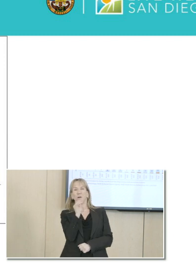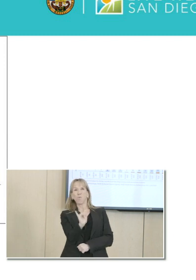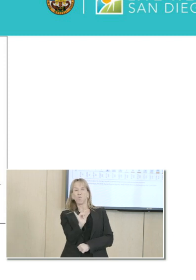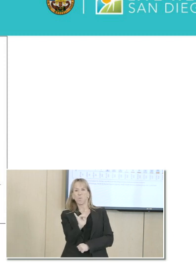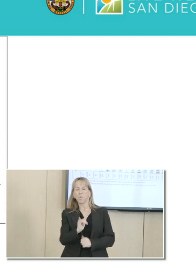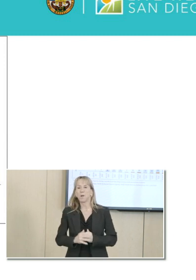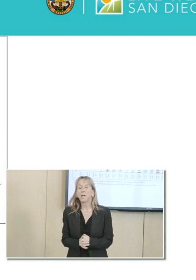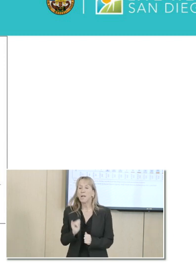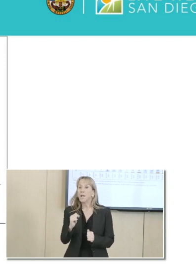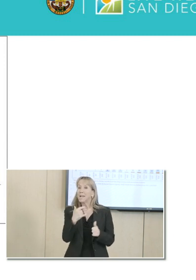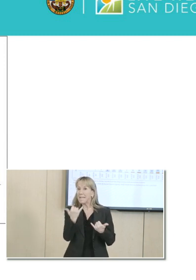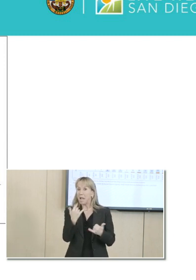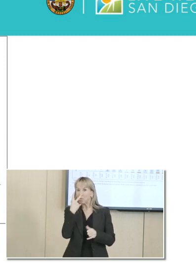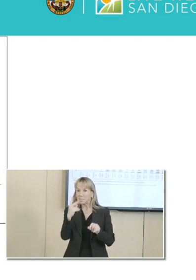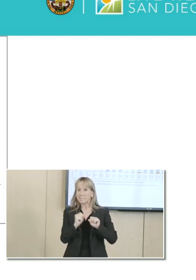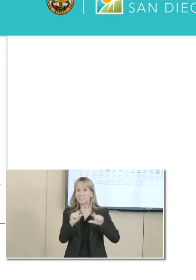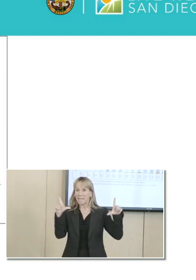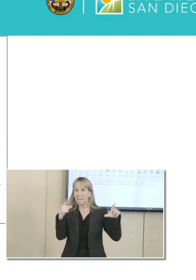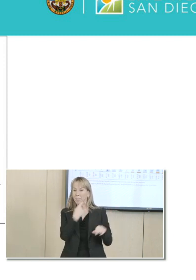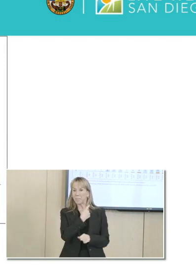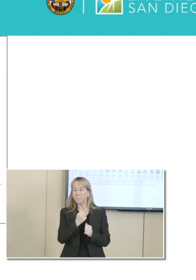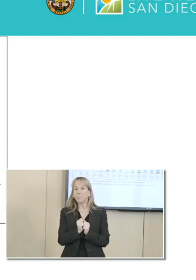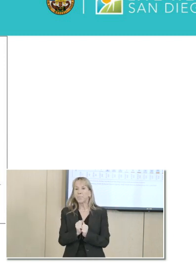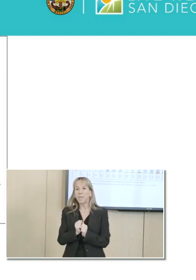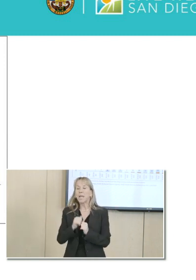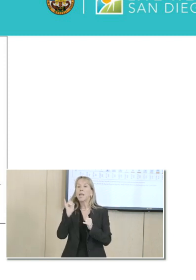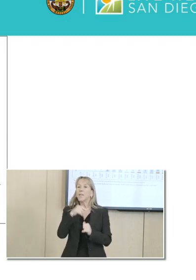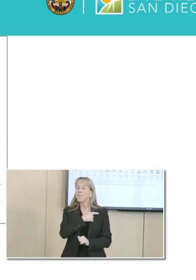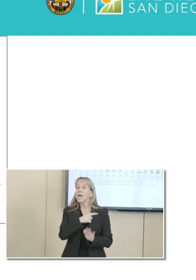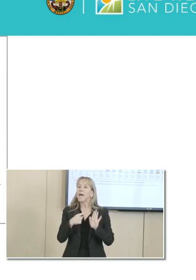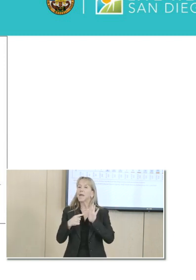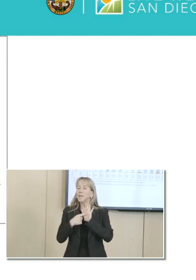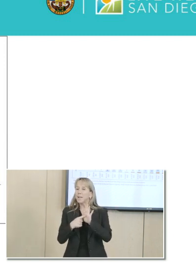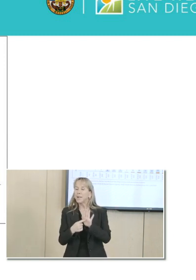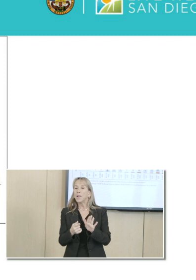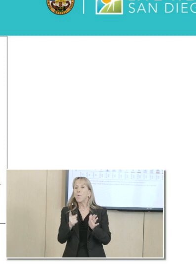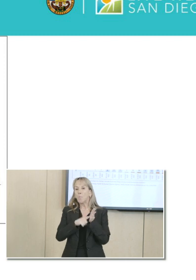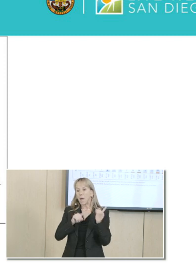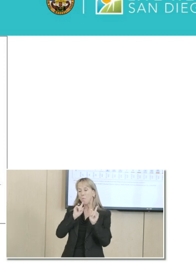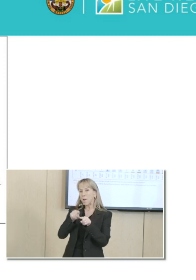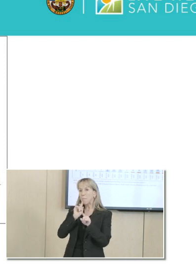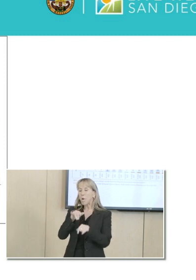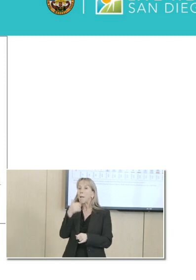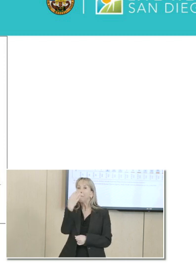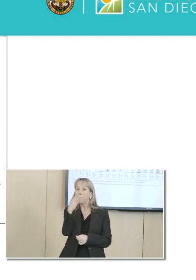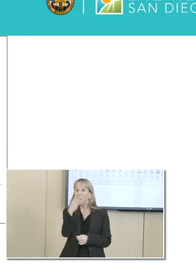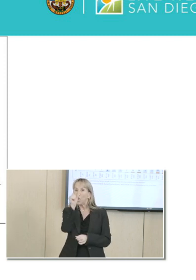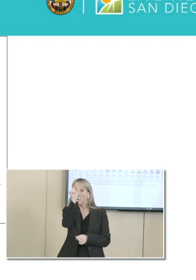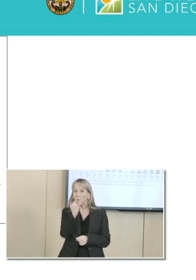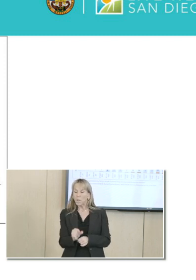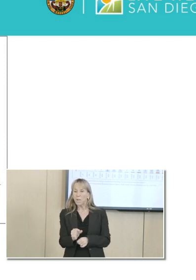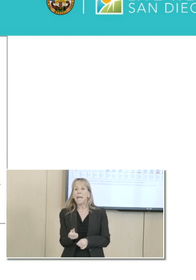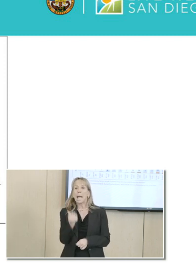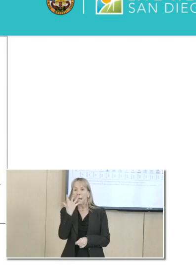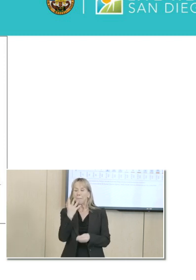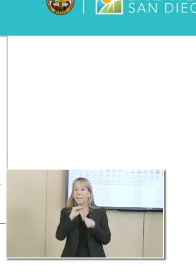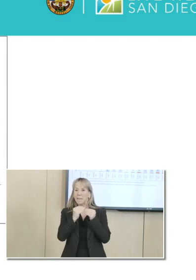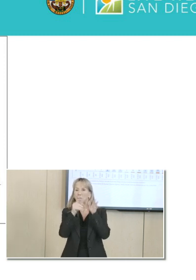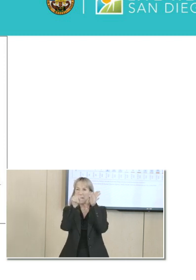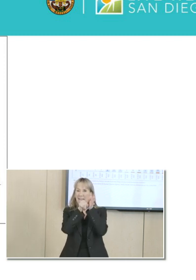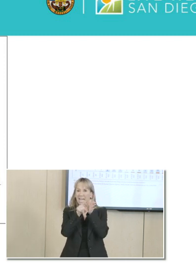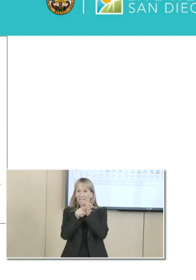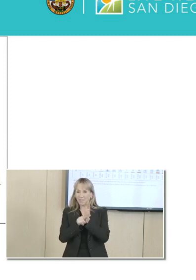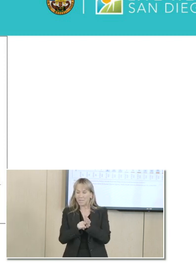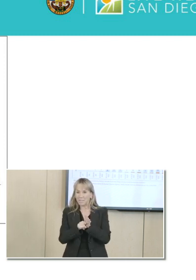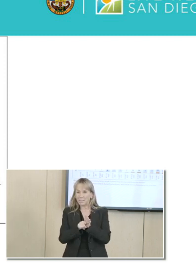see in front of you represents the testing has been reported. The blue bar representing the total number of negative